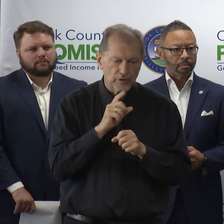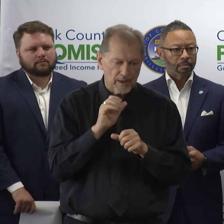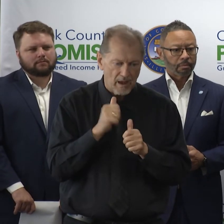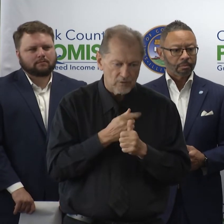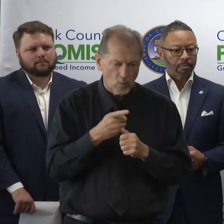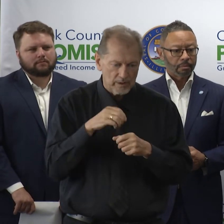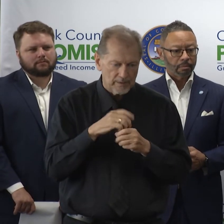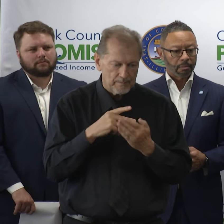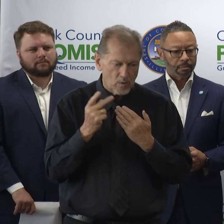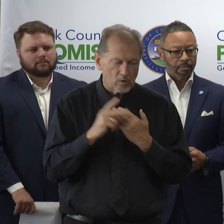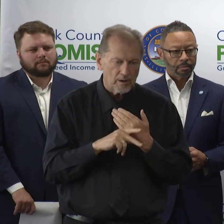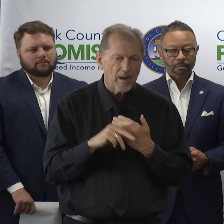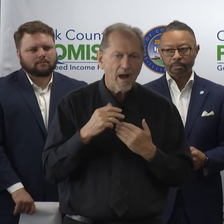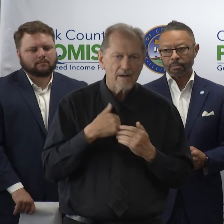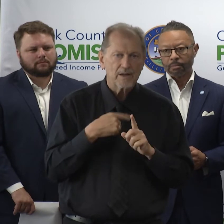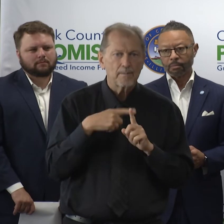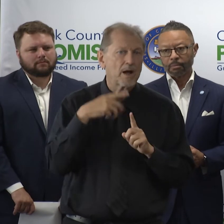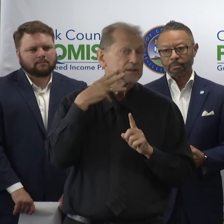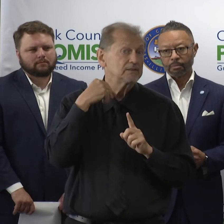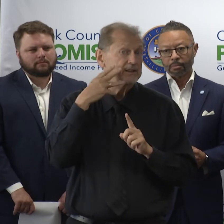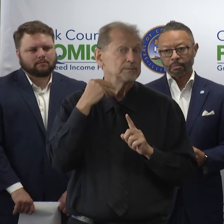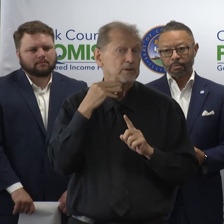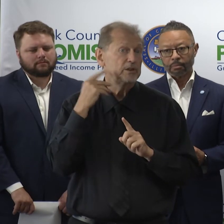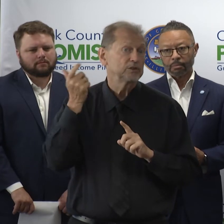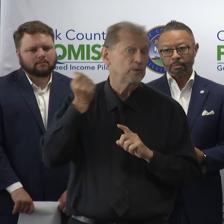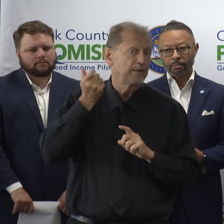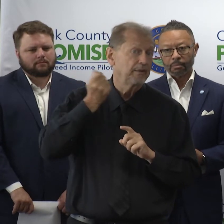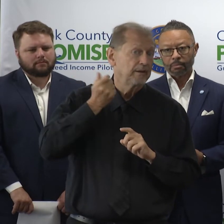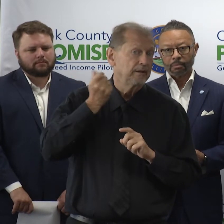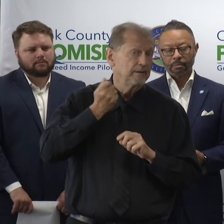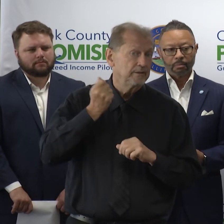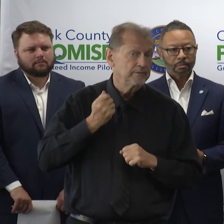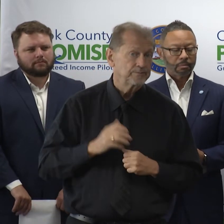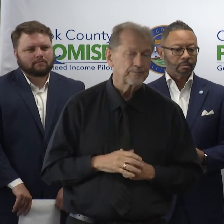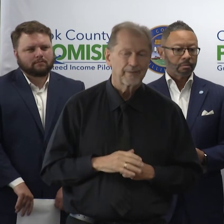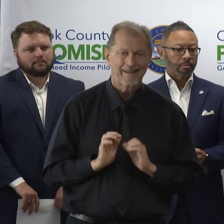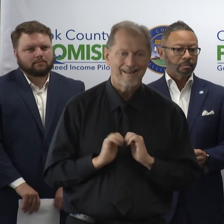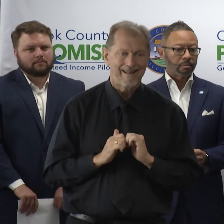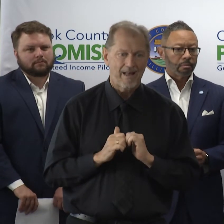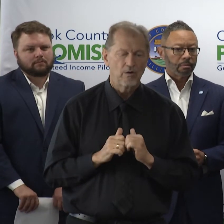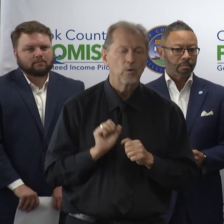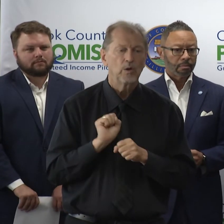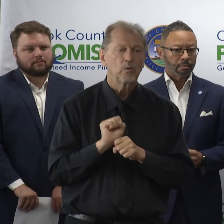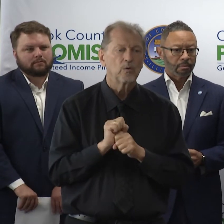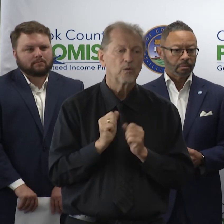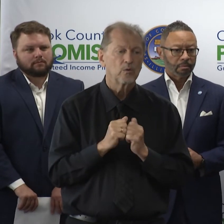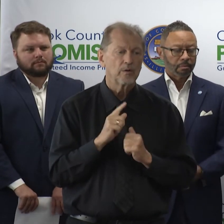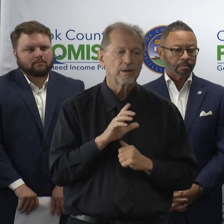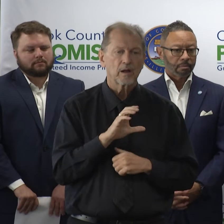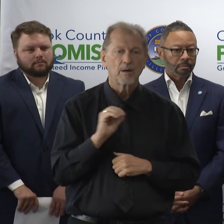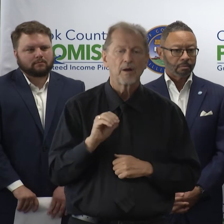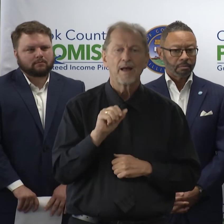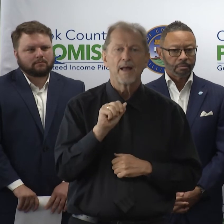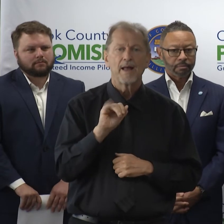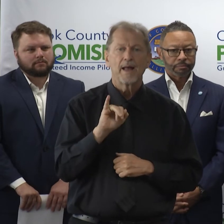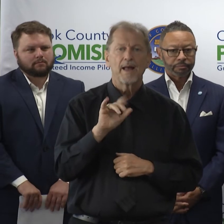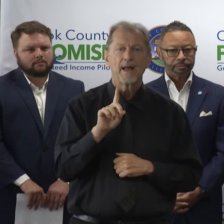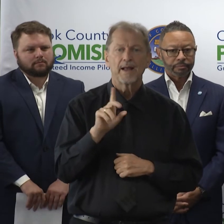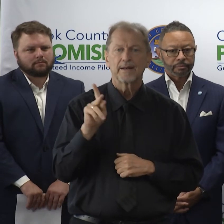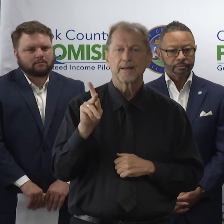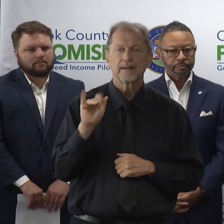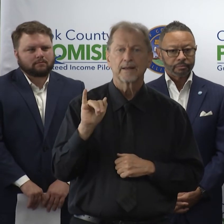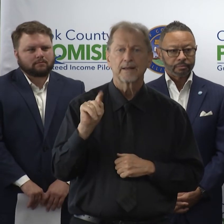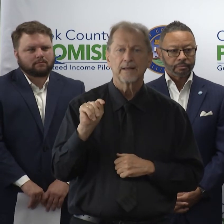pilot is having a really positive experience. To do all of this, we're working with a company called AidKit. AidKit is